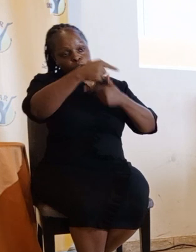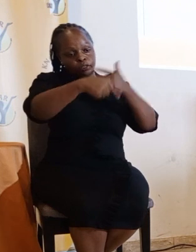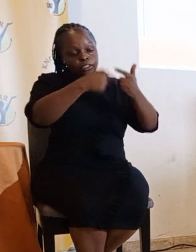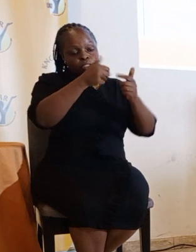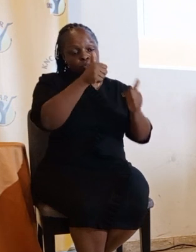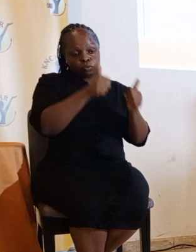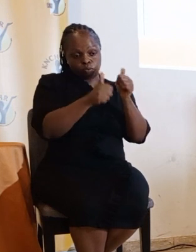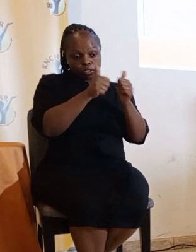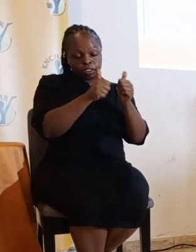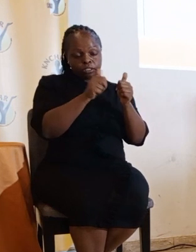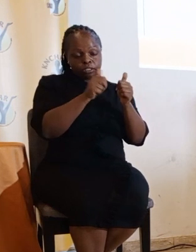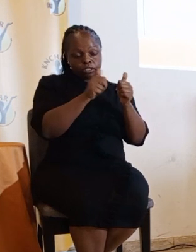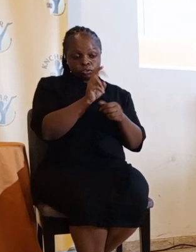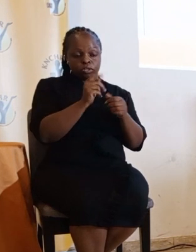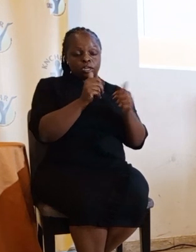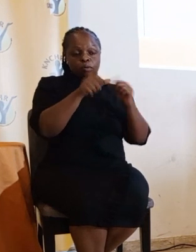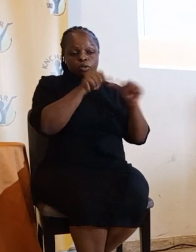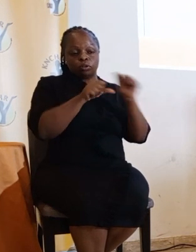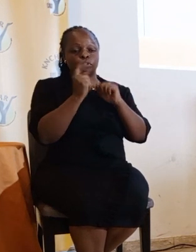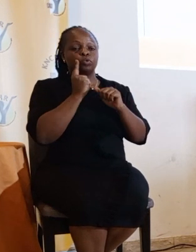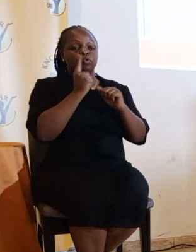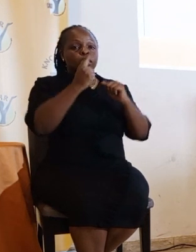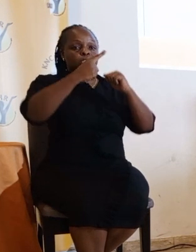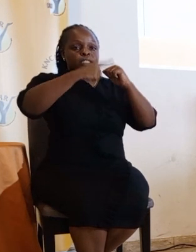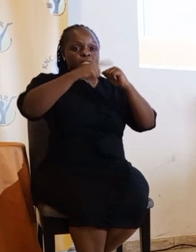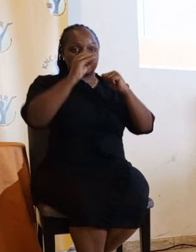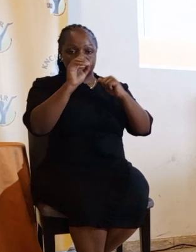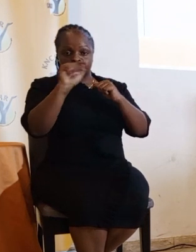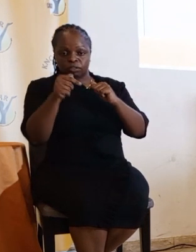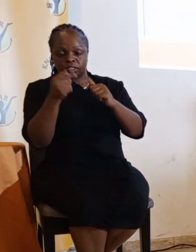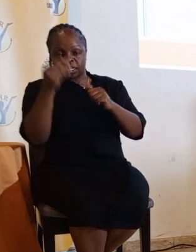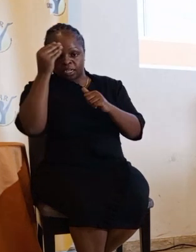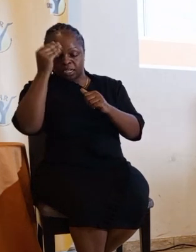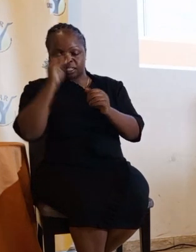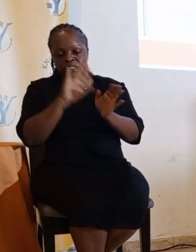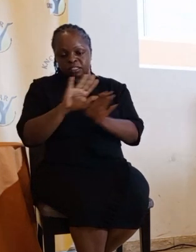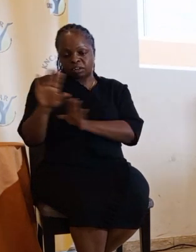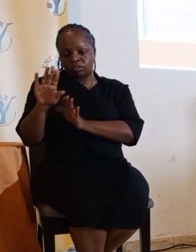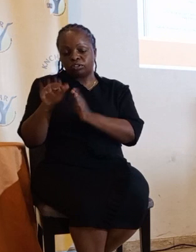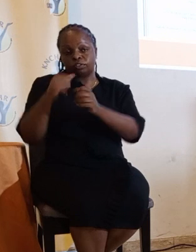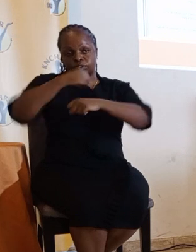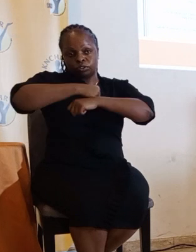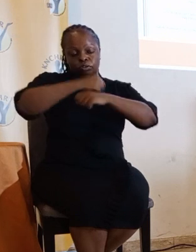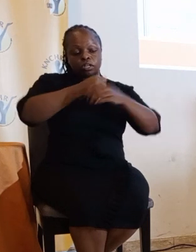saw about 160,000 learners left out of school, out of which